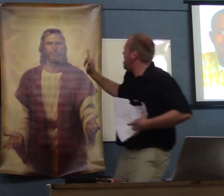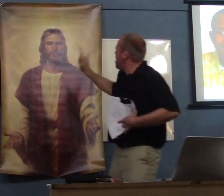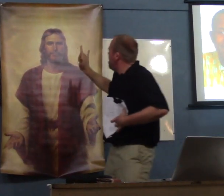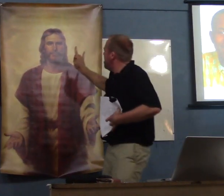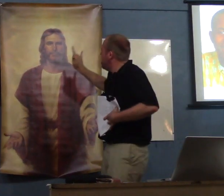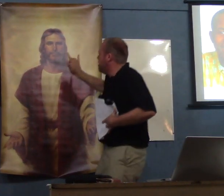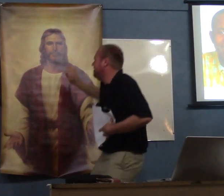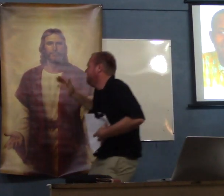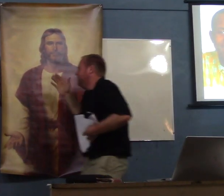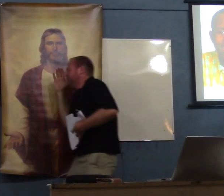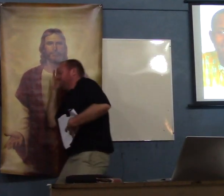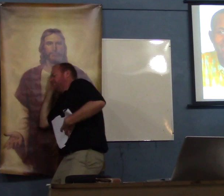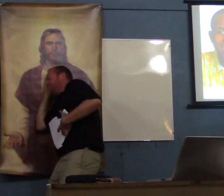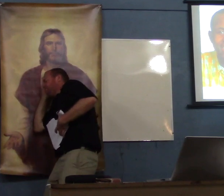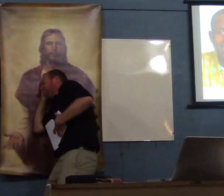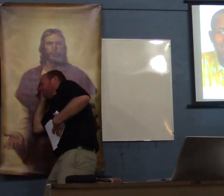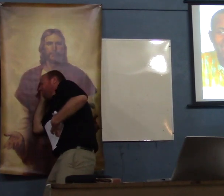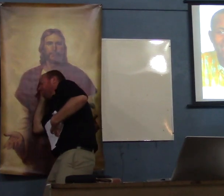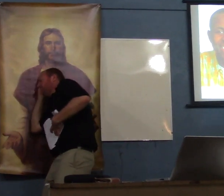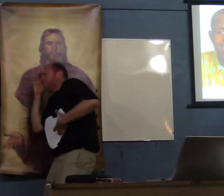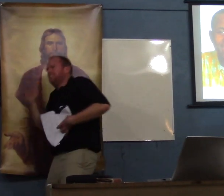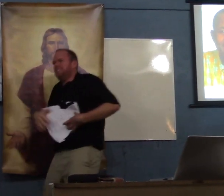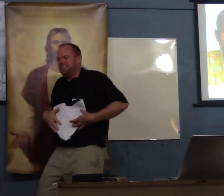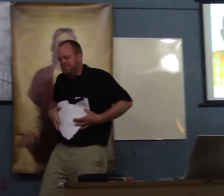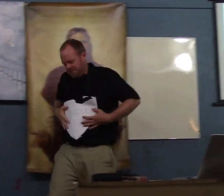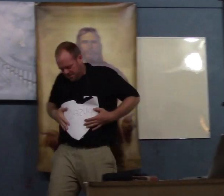Yeah, now the heart says Jesus. Of course, I love Jesus.